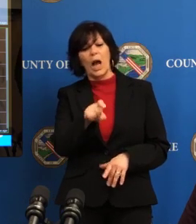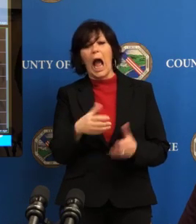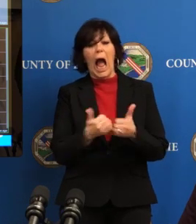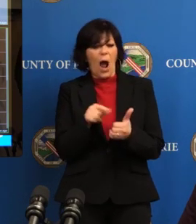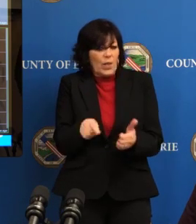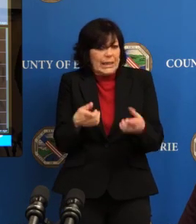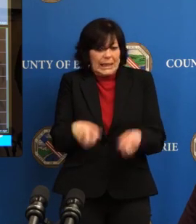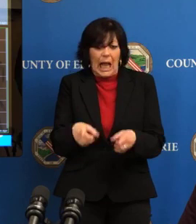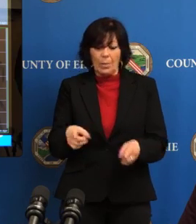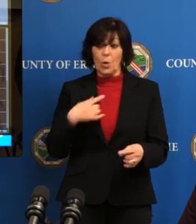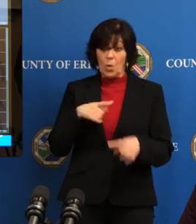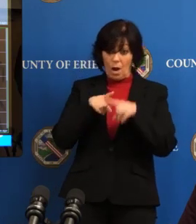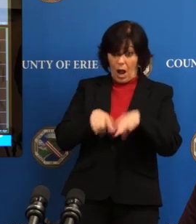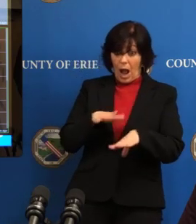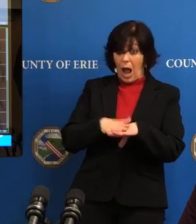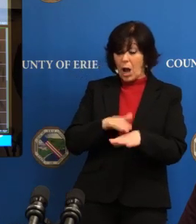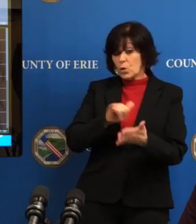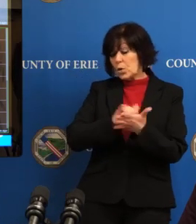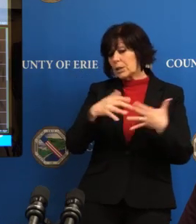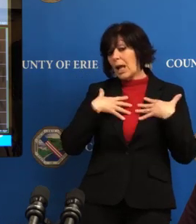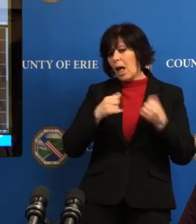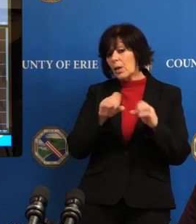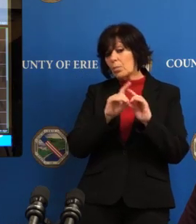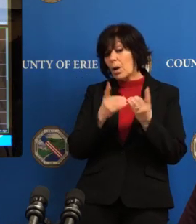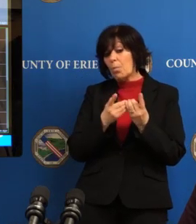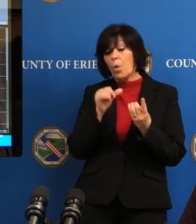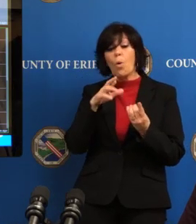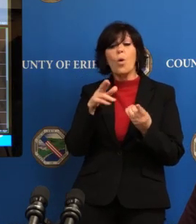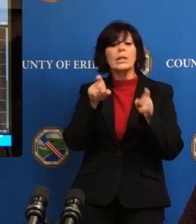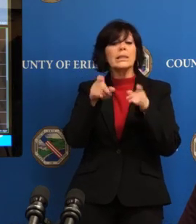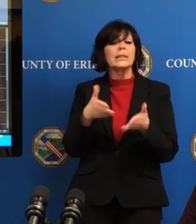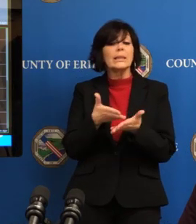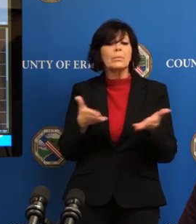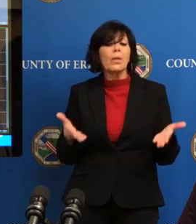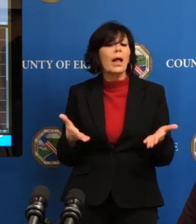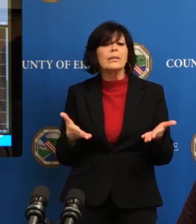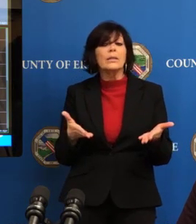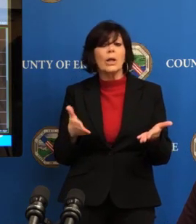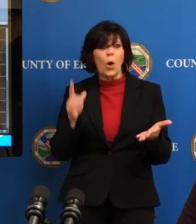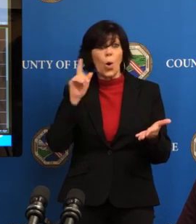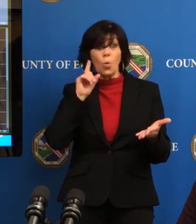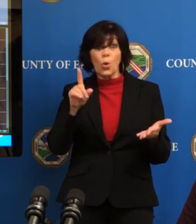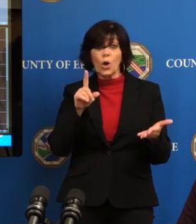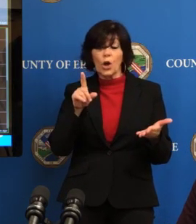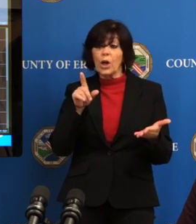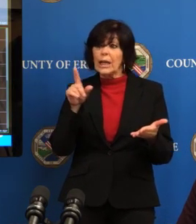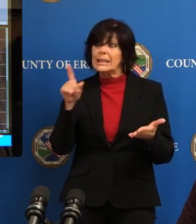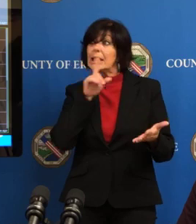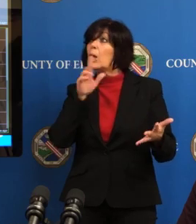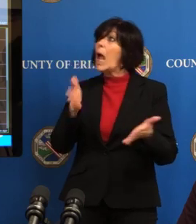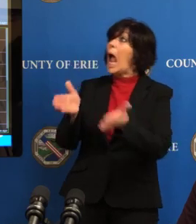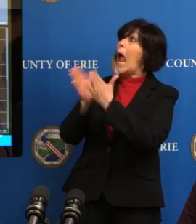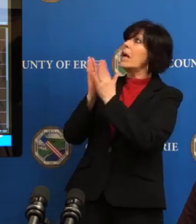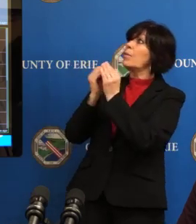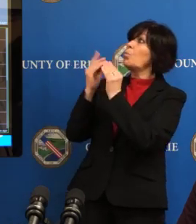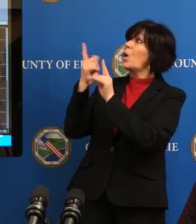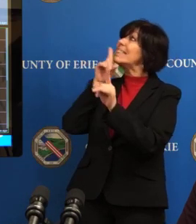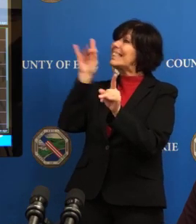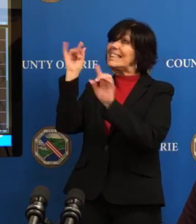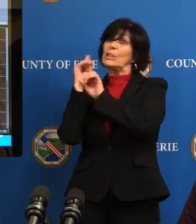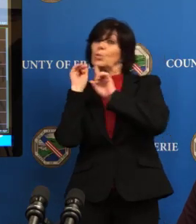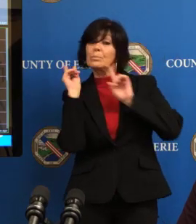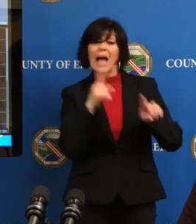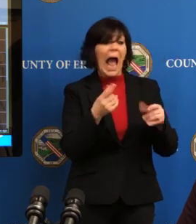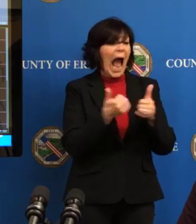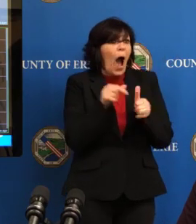on New York State's health department for those testing supplies? And were they responsive when you asked for more? How did we